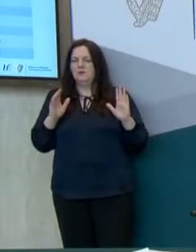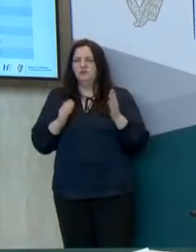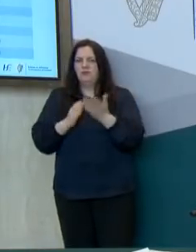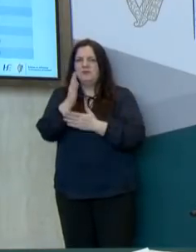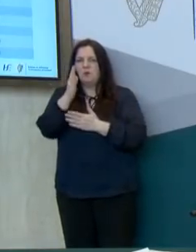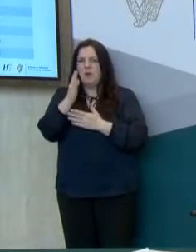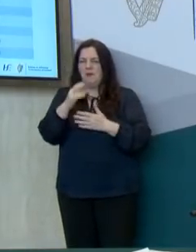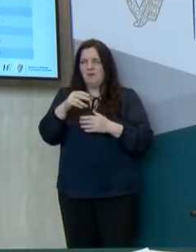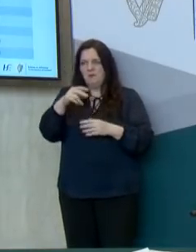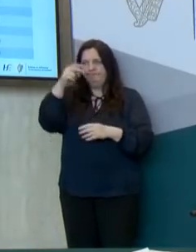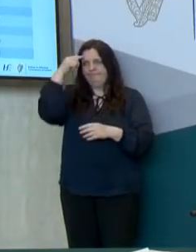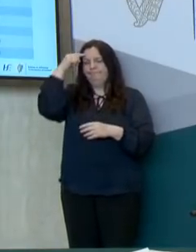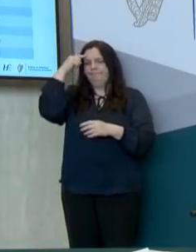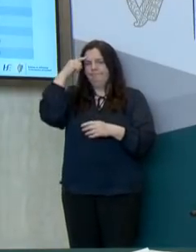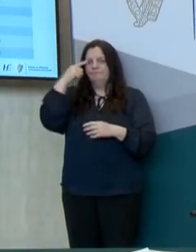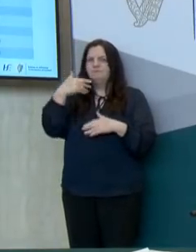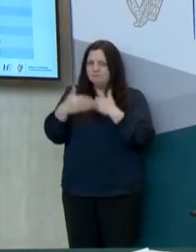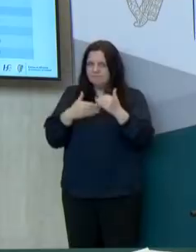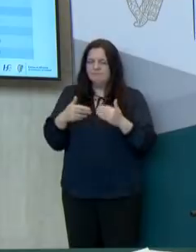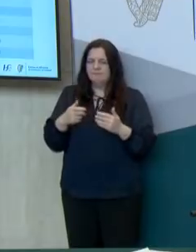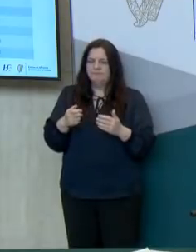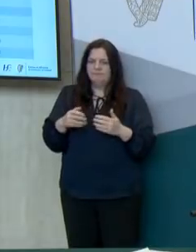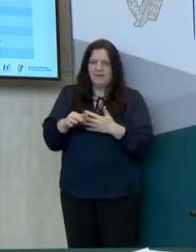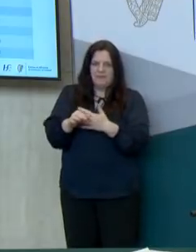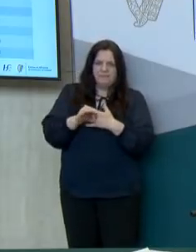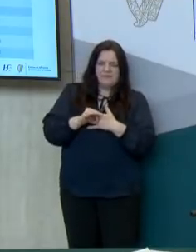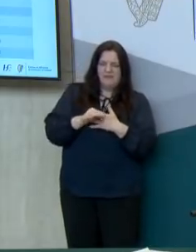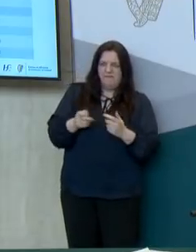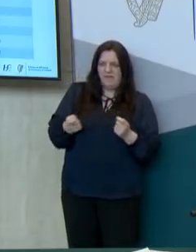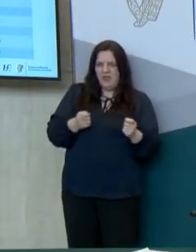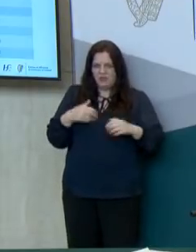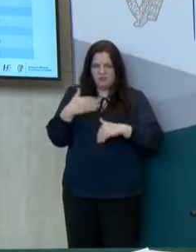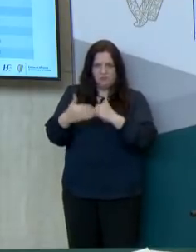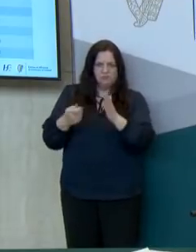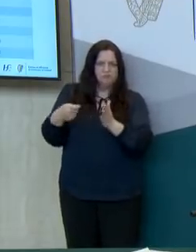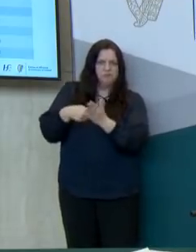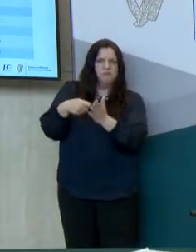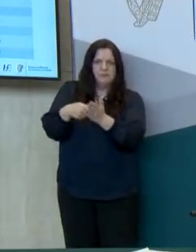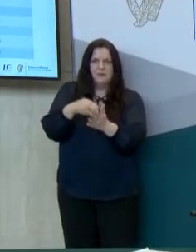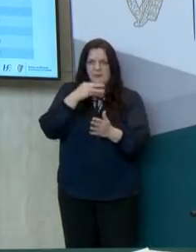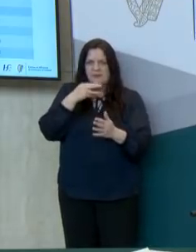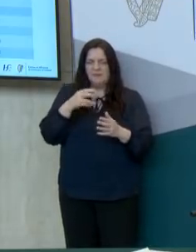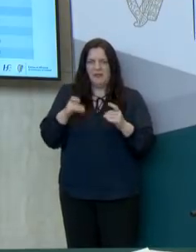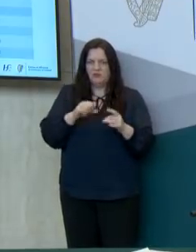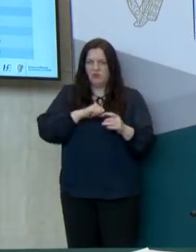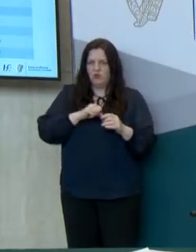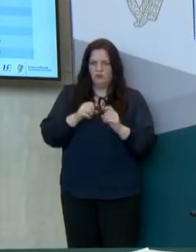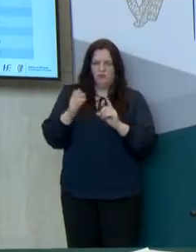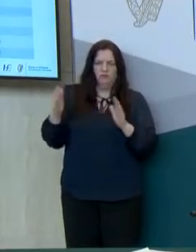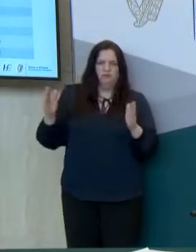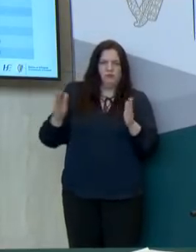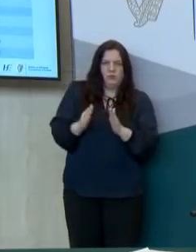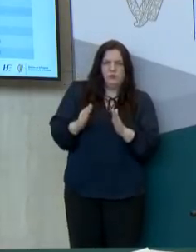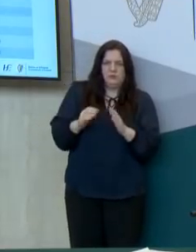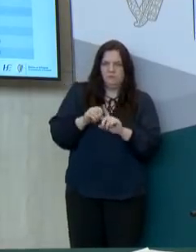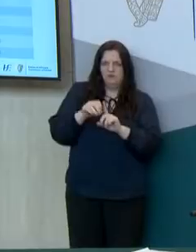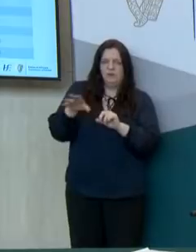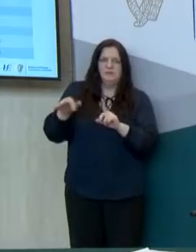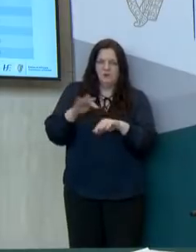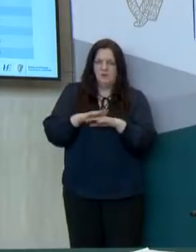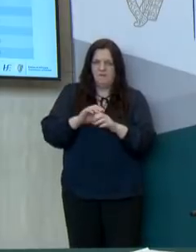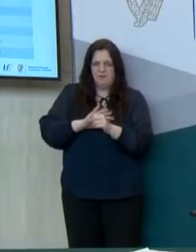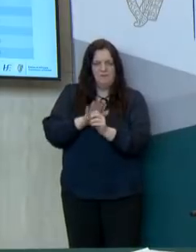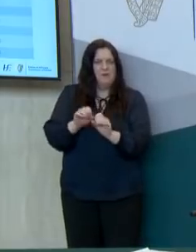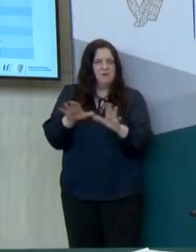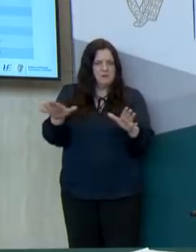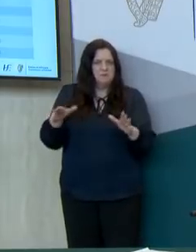recognized that and took extra measures to ensure that in going about their daily lives they reduced the transmission of the virus, and that we're